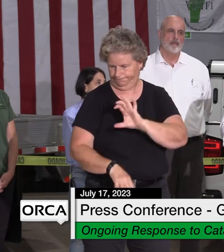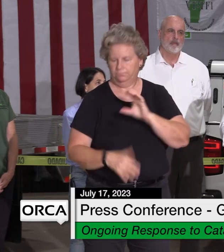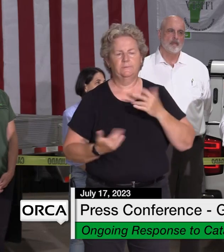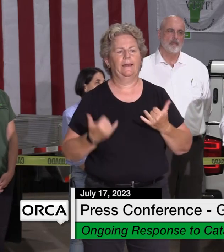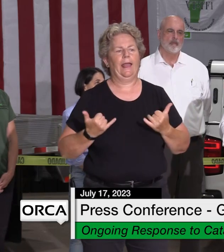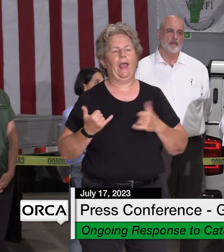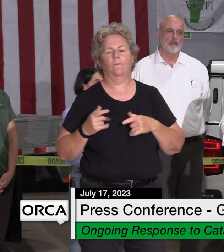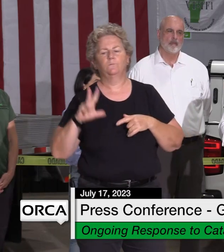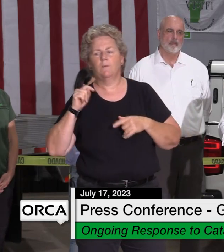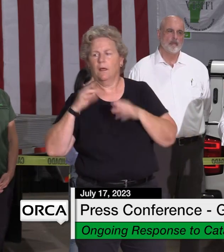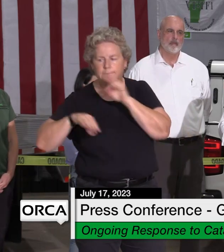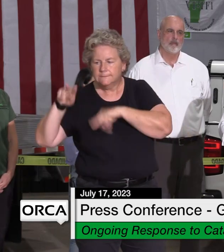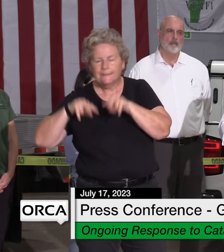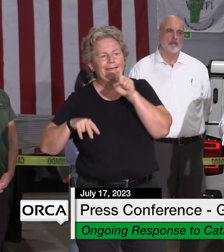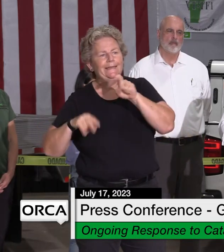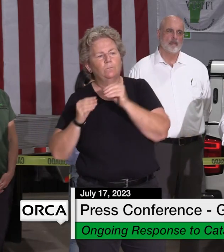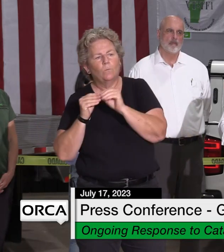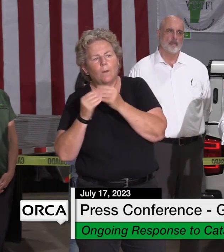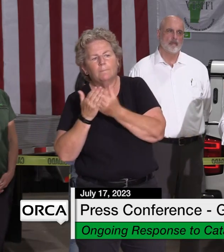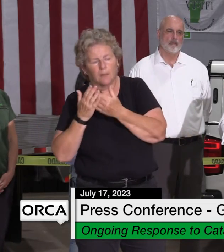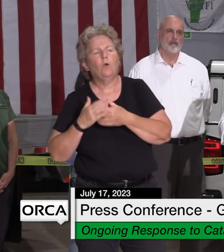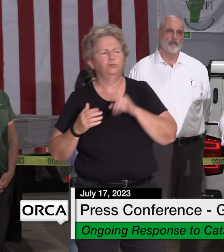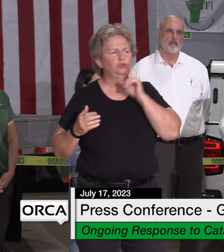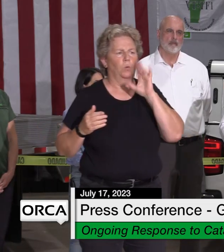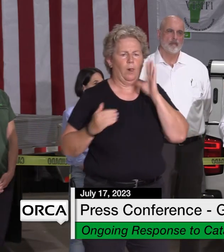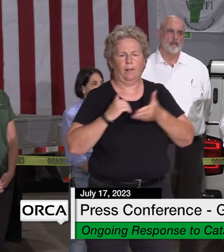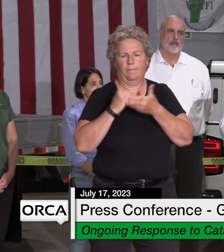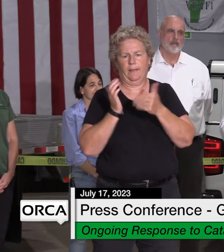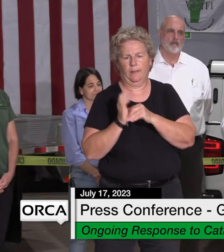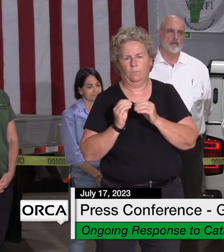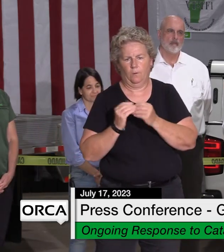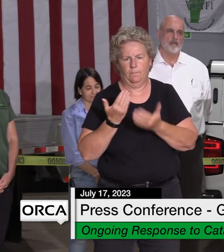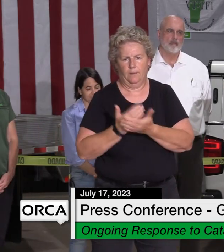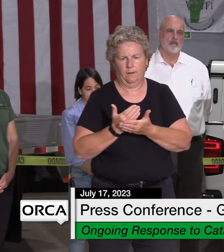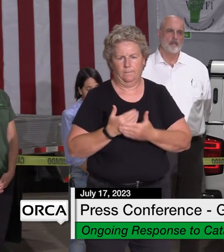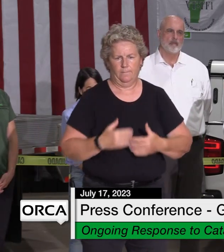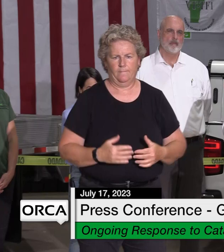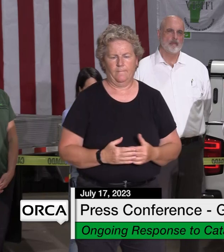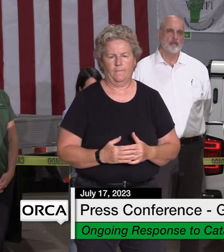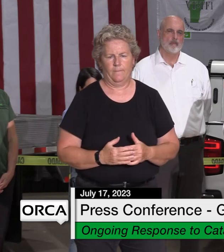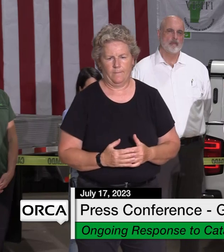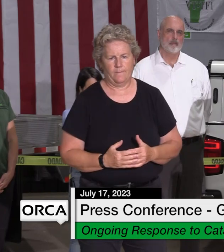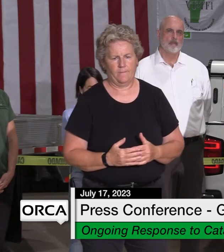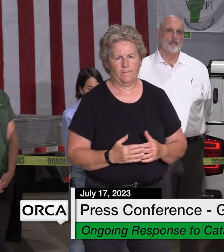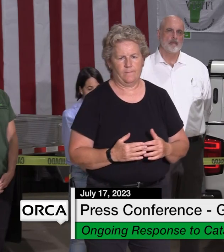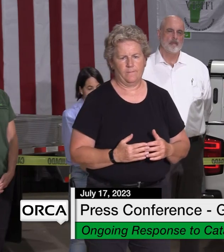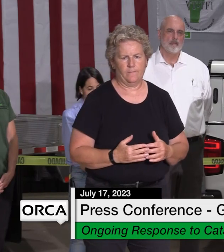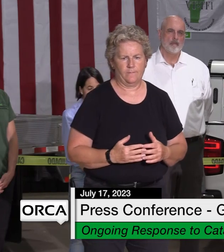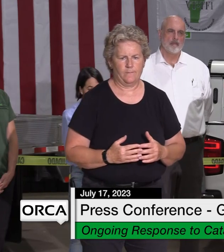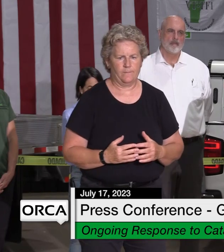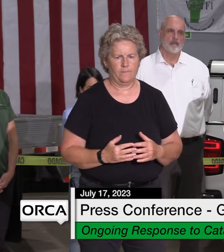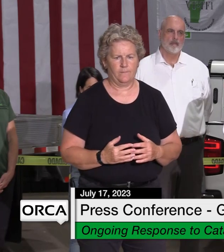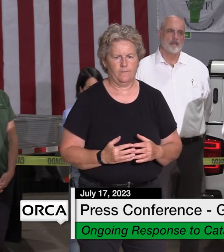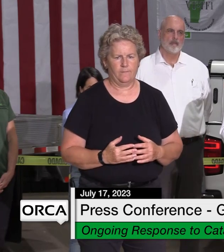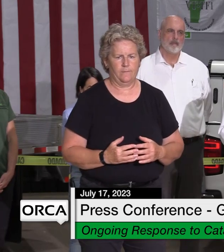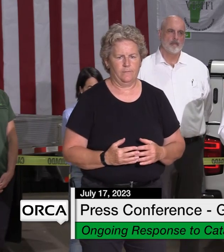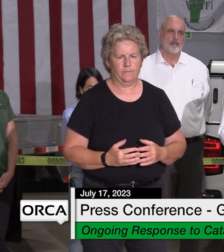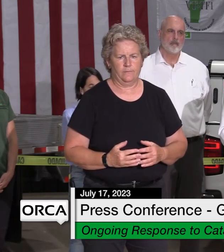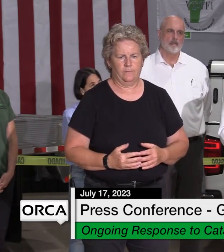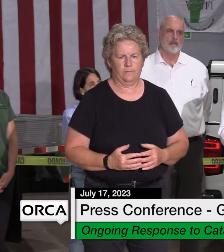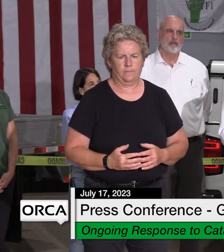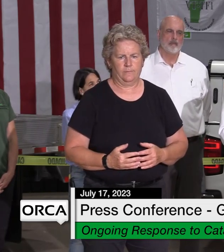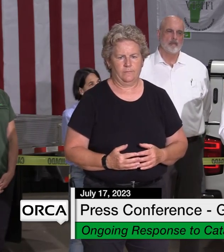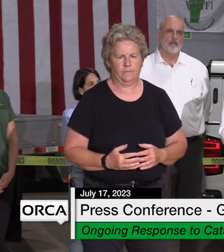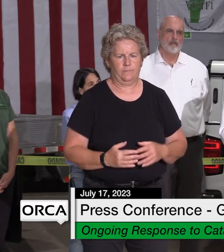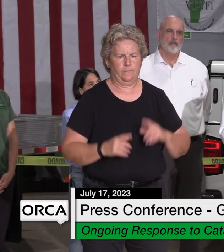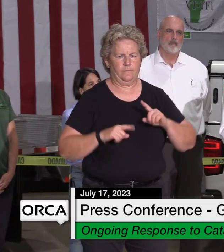$180 million in emergency relief funds to help repair the vital infrastructure that was damaged or destroyed by that storm, and we're going to do whatever we